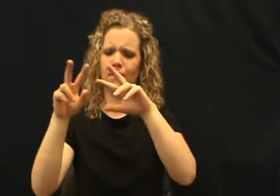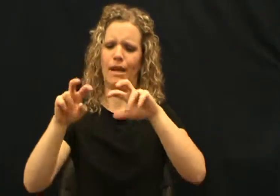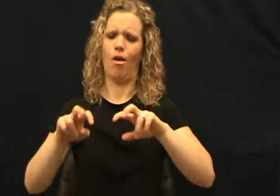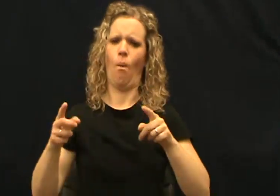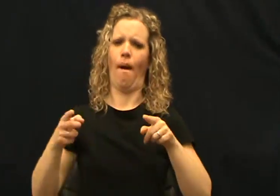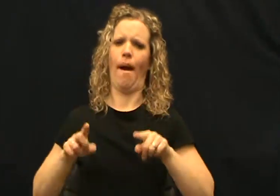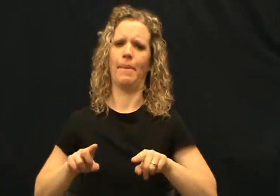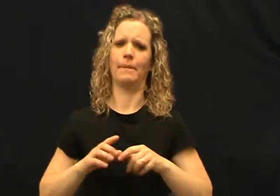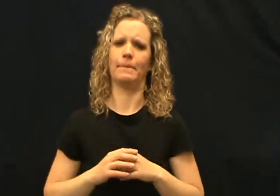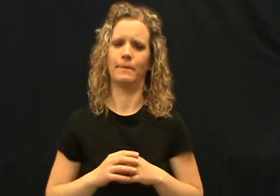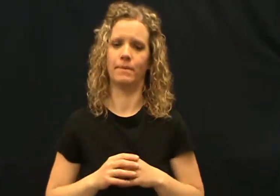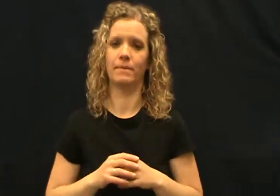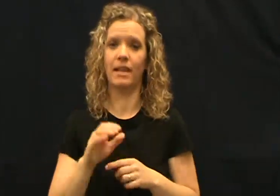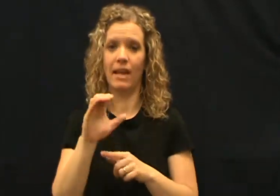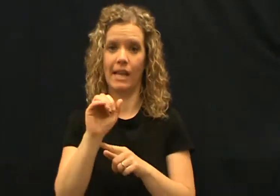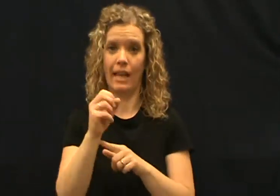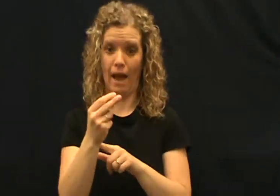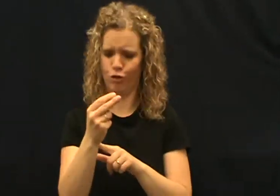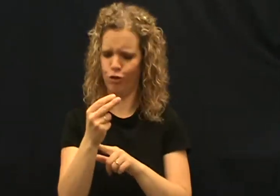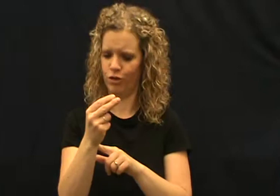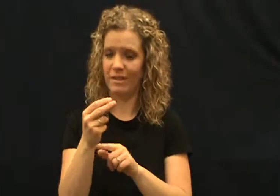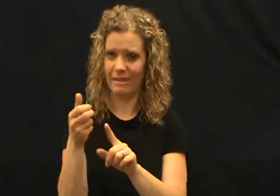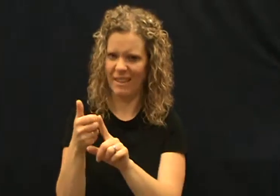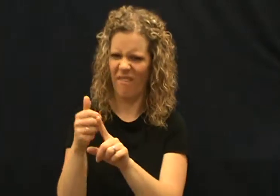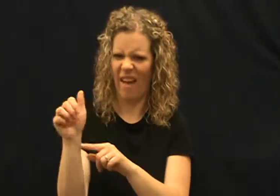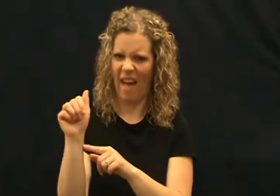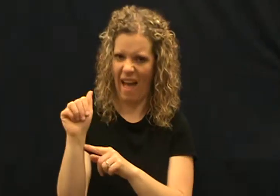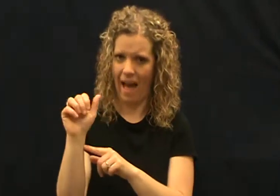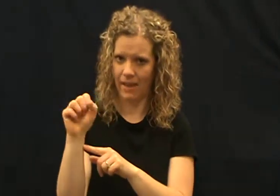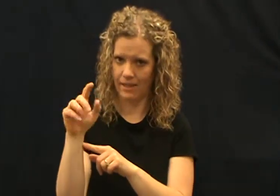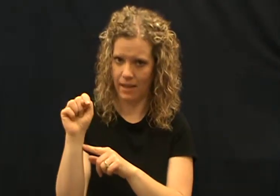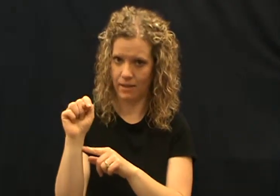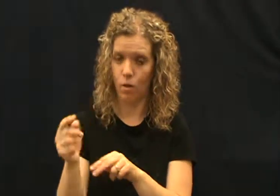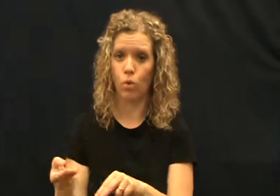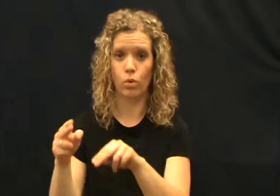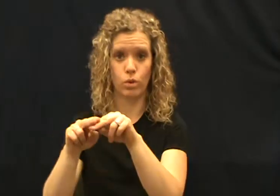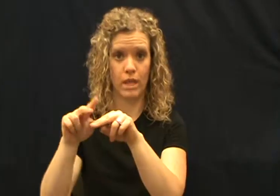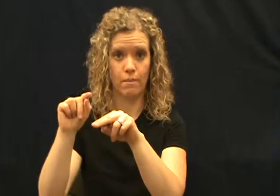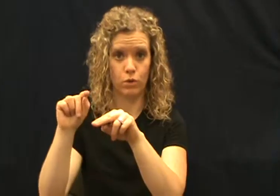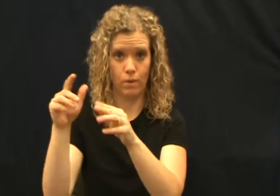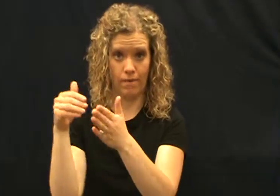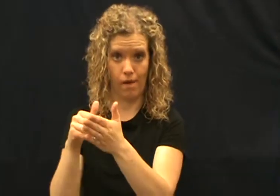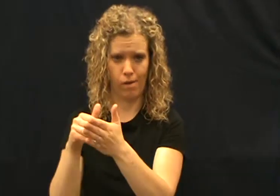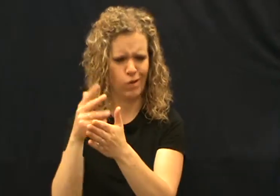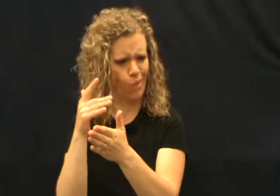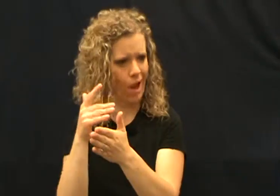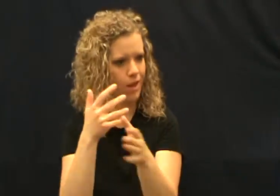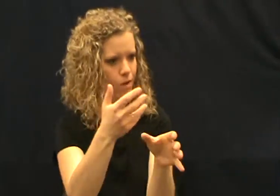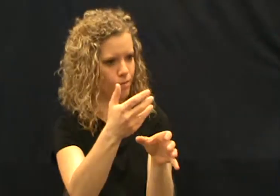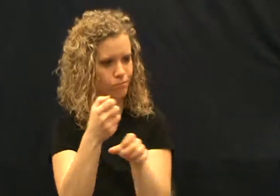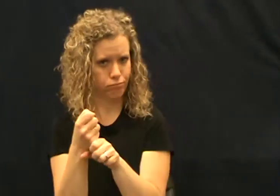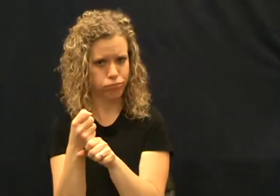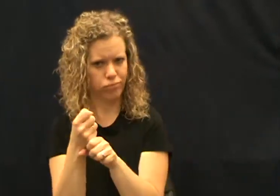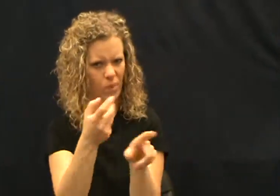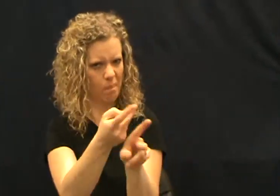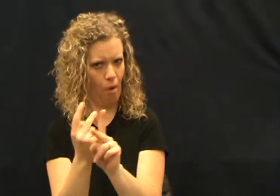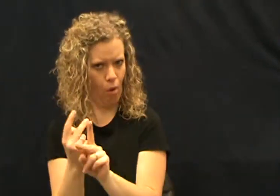equation. Cash, which is an asset, increases by $20,000 because we just received $20,000 from the bank, and